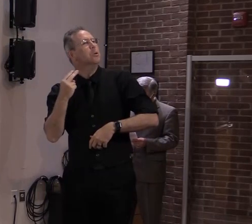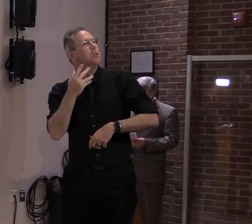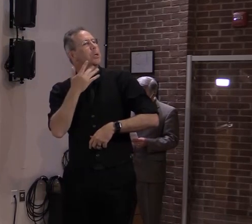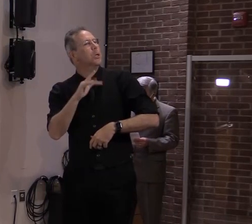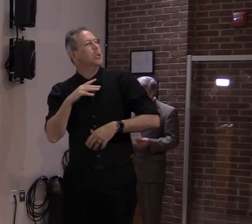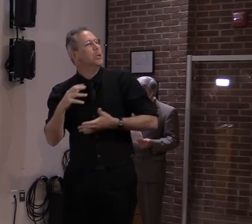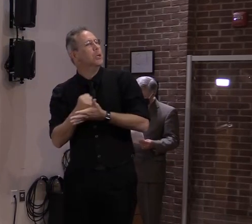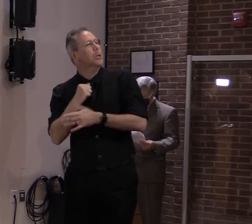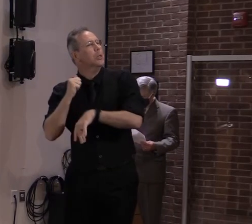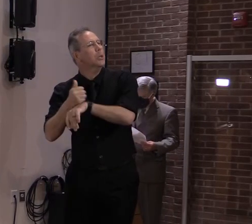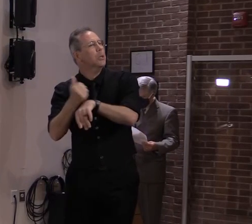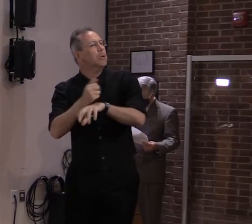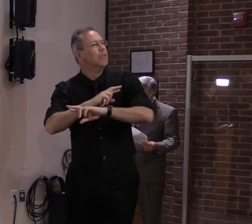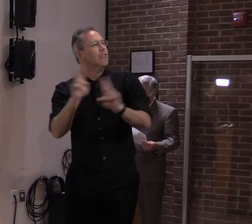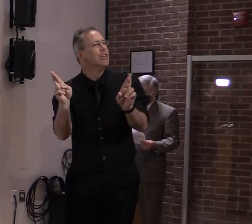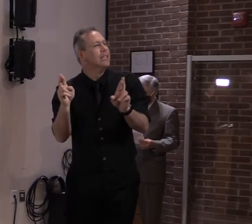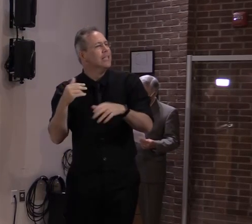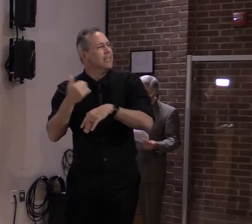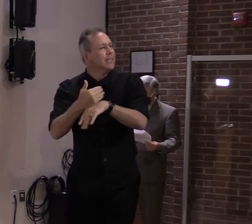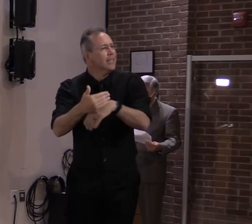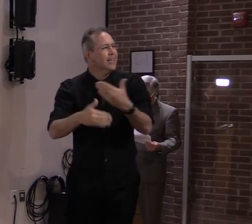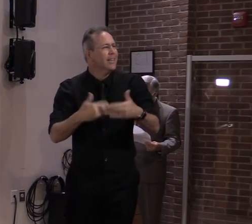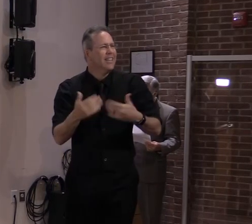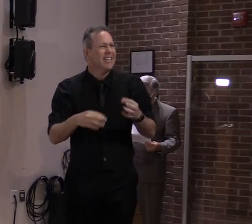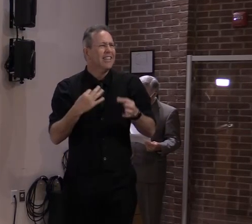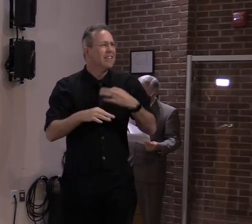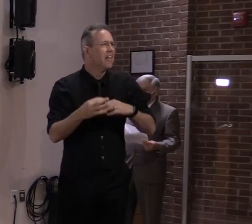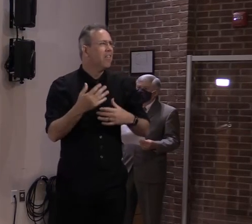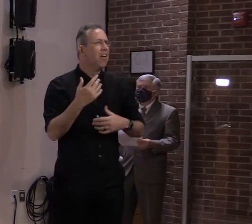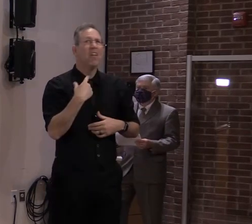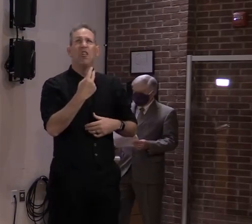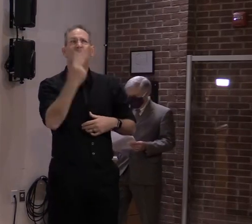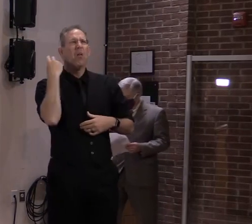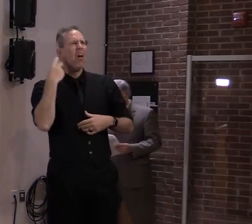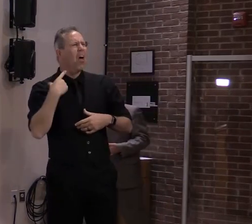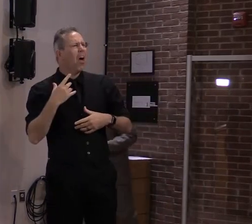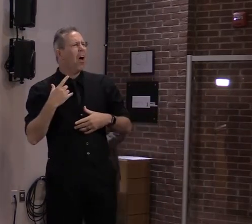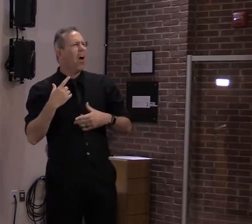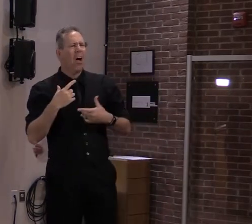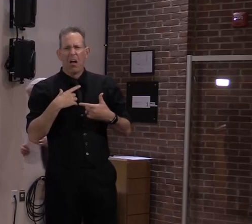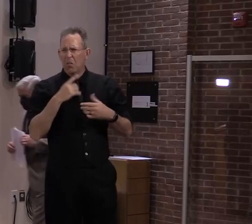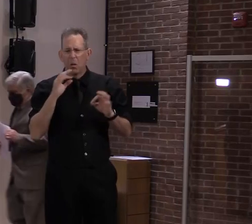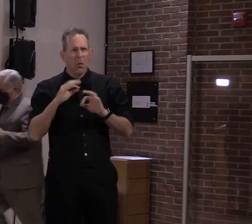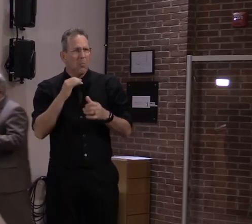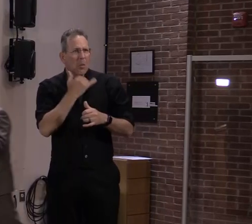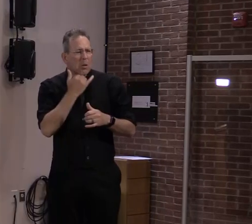did we spend it? And I don't want to be in that position. Secretary Smith.